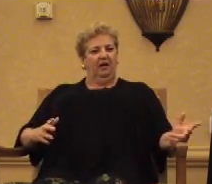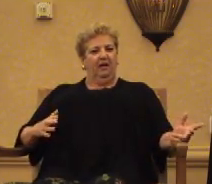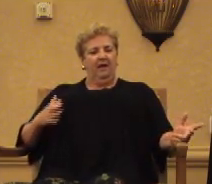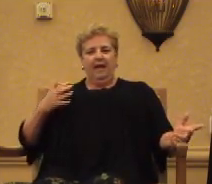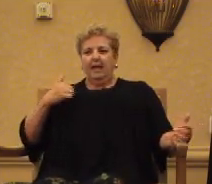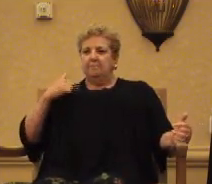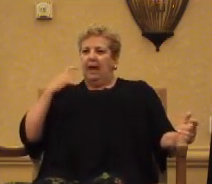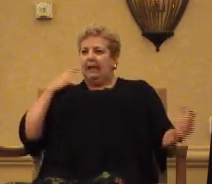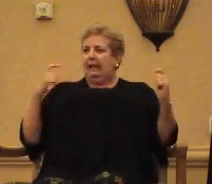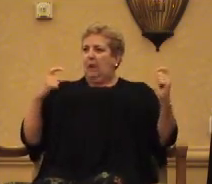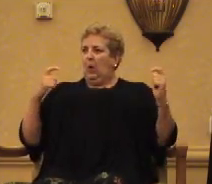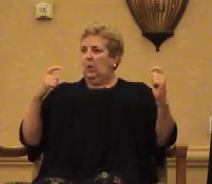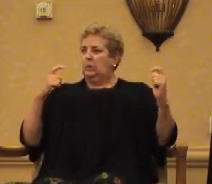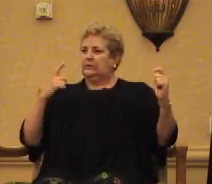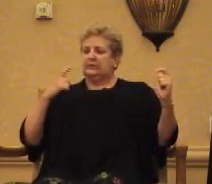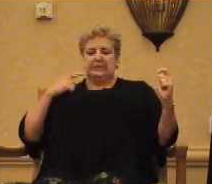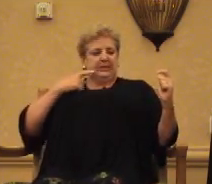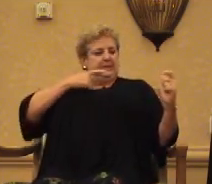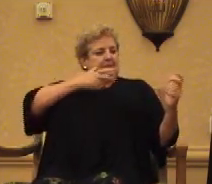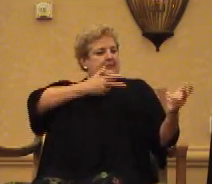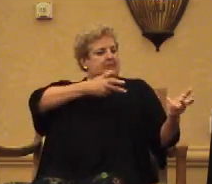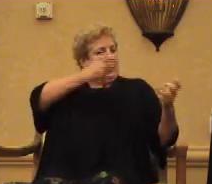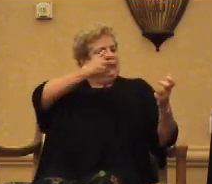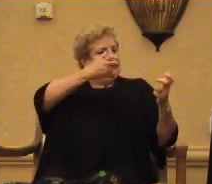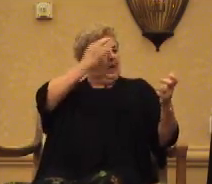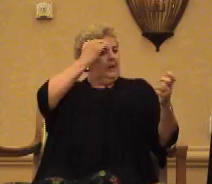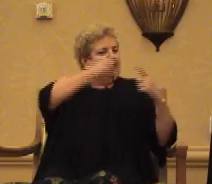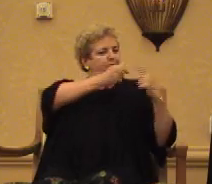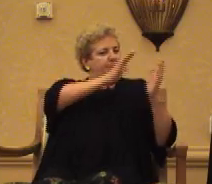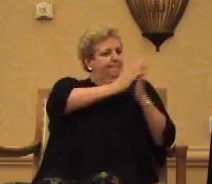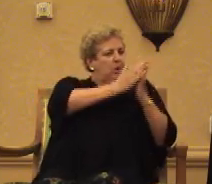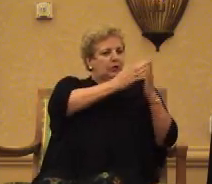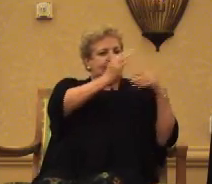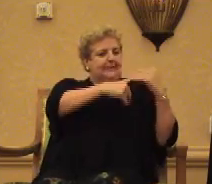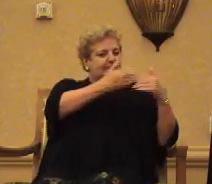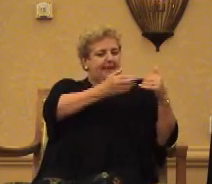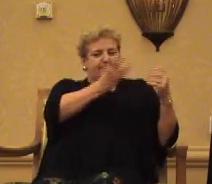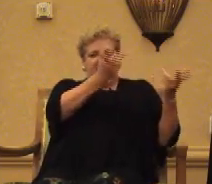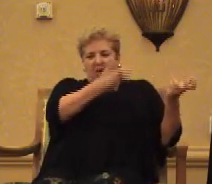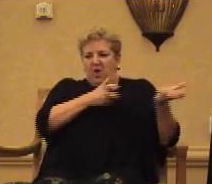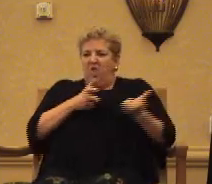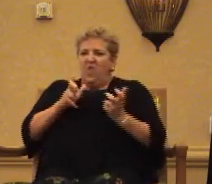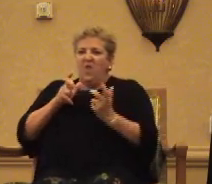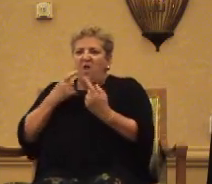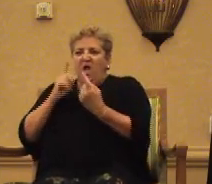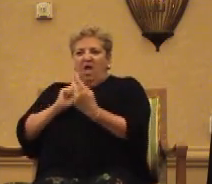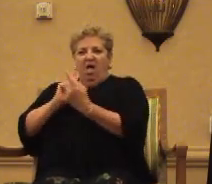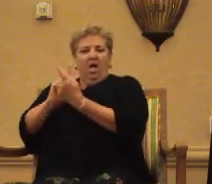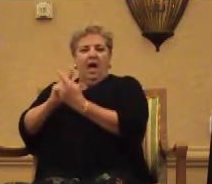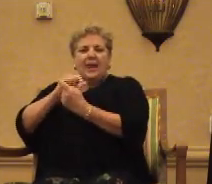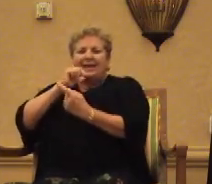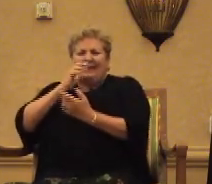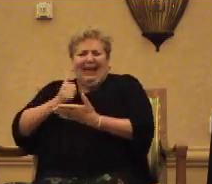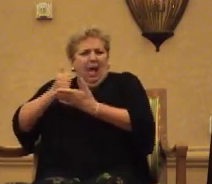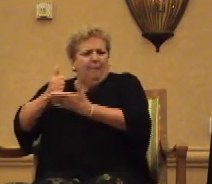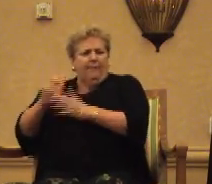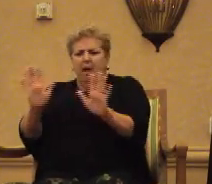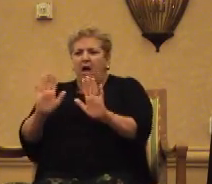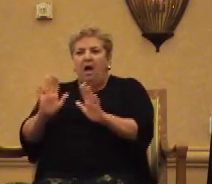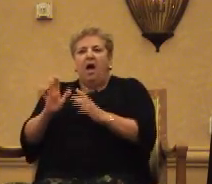my knowledge of the book and the steps and used it where I wouldn't approach people to help them. I'd approach them to show them how